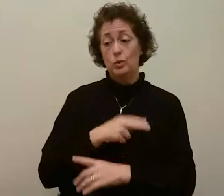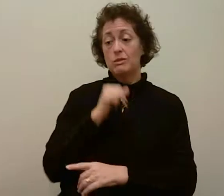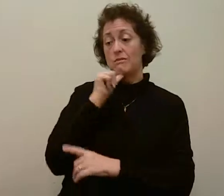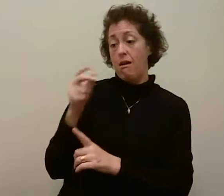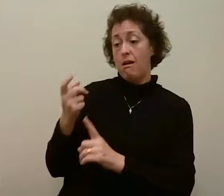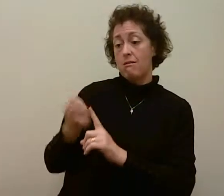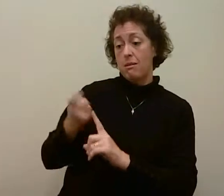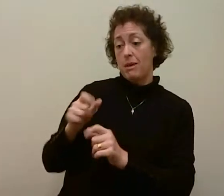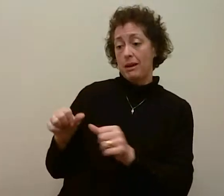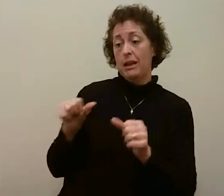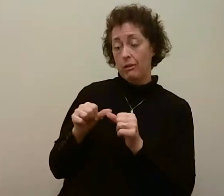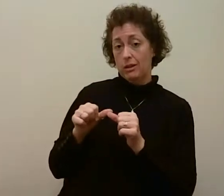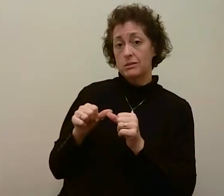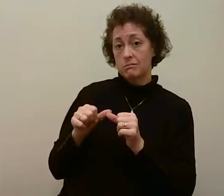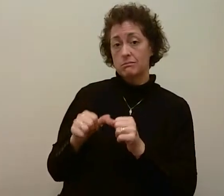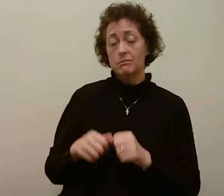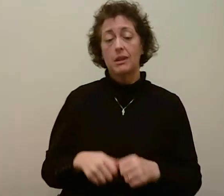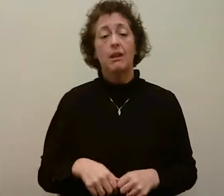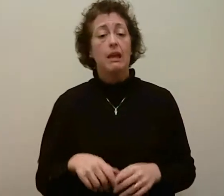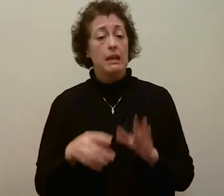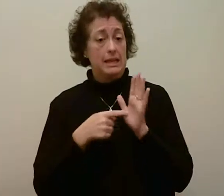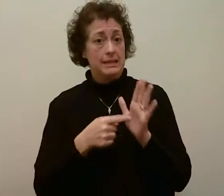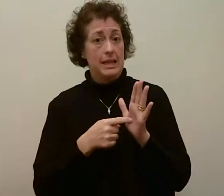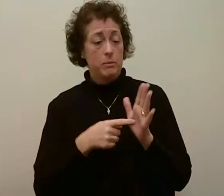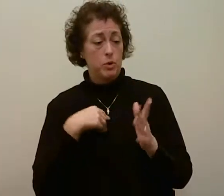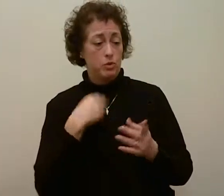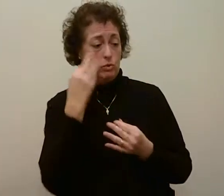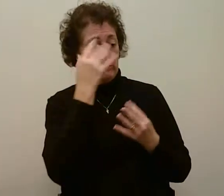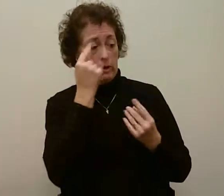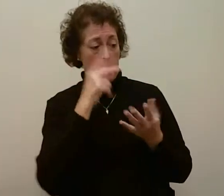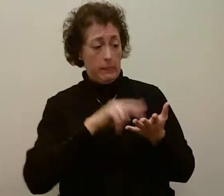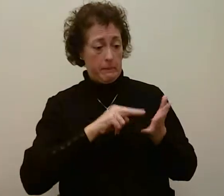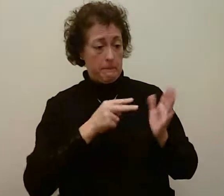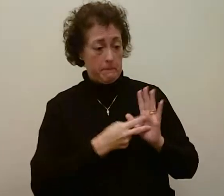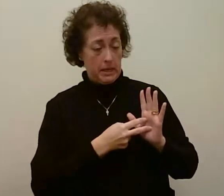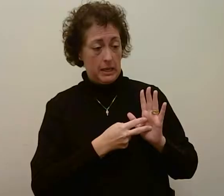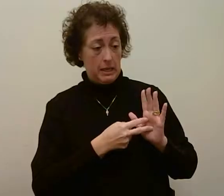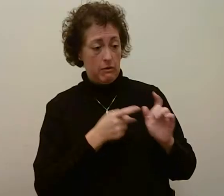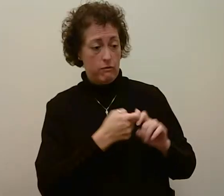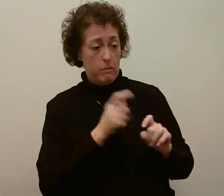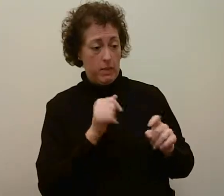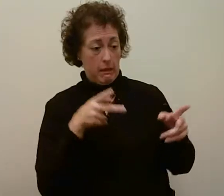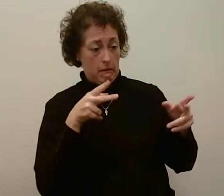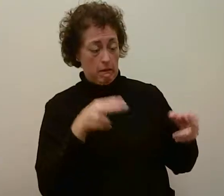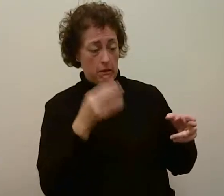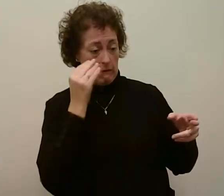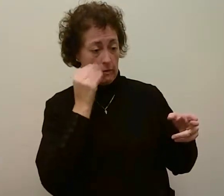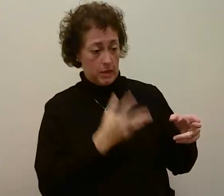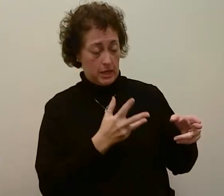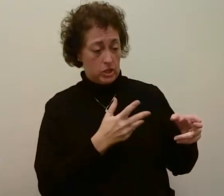An example of this is figuring out the meaning that is intended by the utterance and temporarily storing that